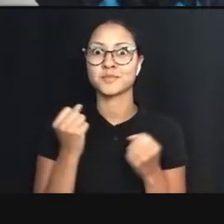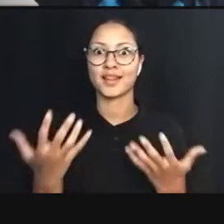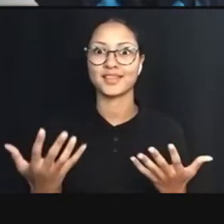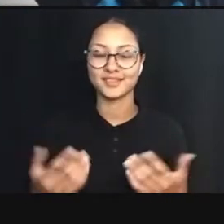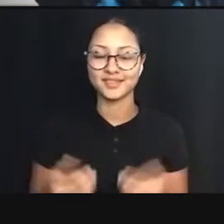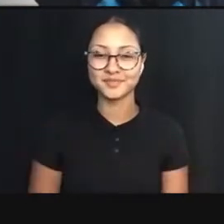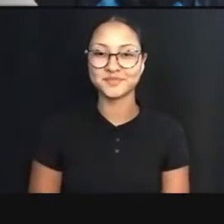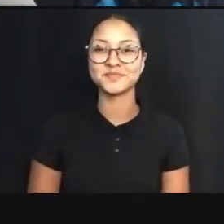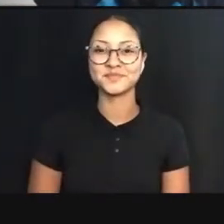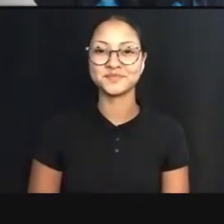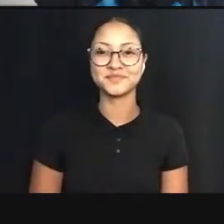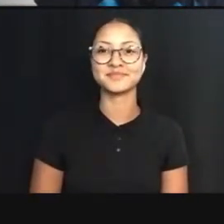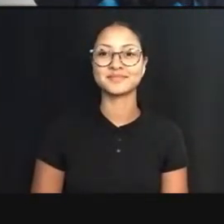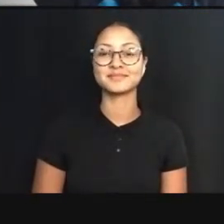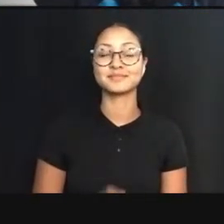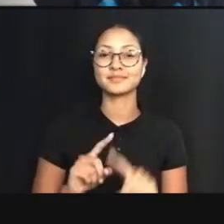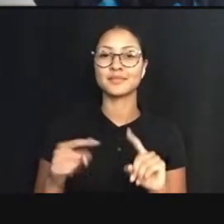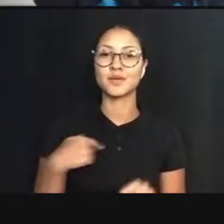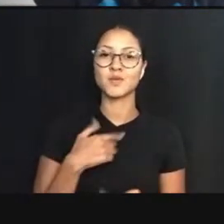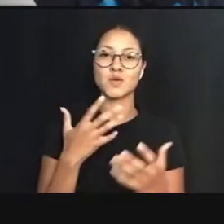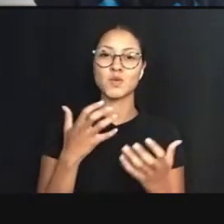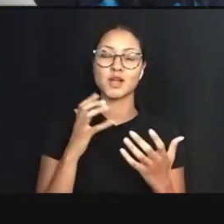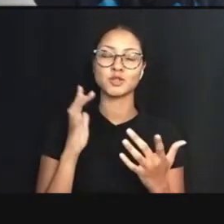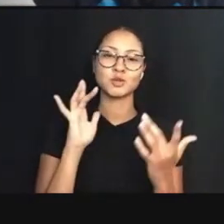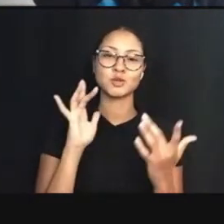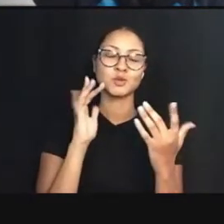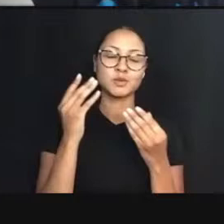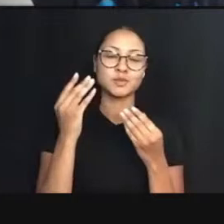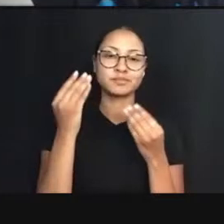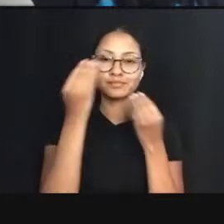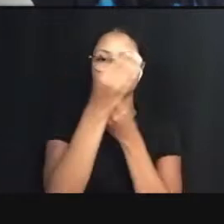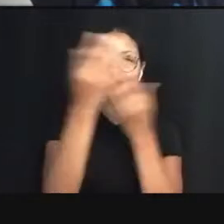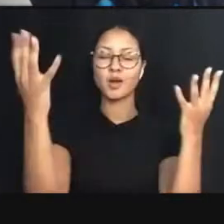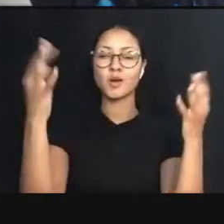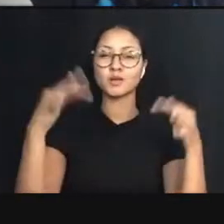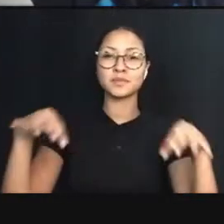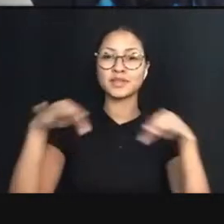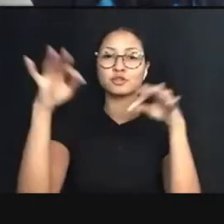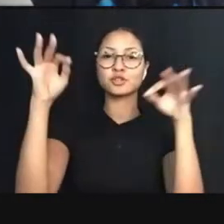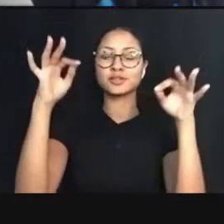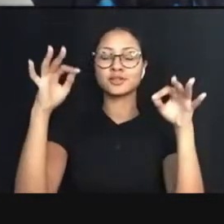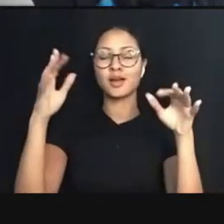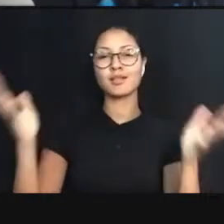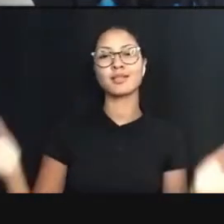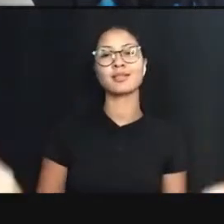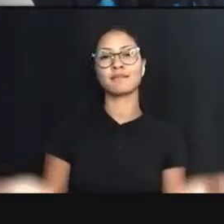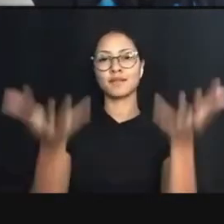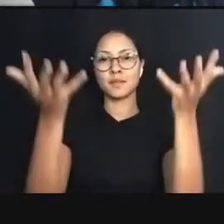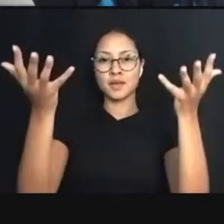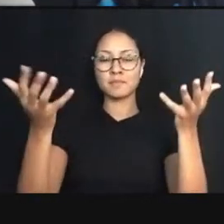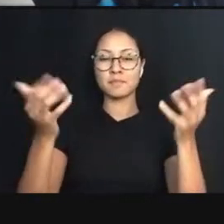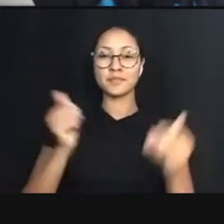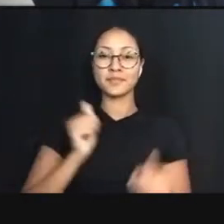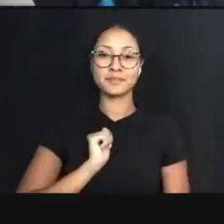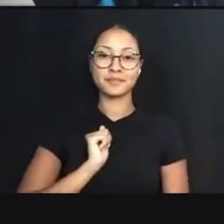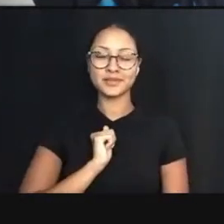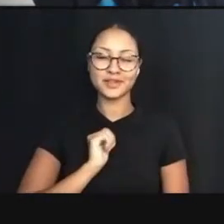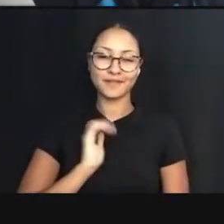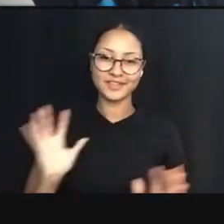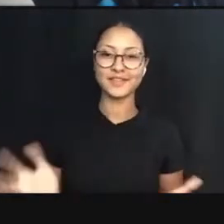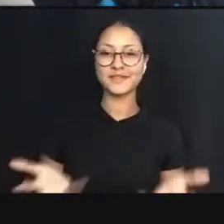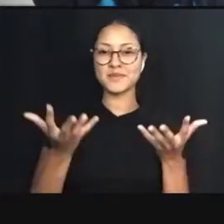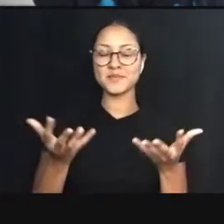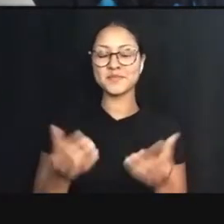the spirits and lift them up, and we lift ourselves up. Thank you all. Yes, yes. Such a blessing, y'all. Such a